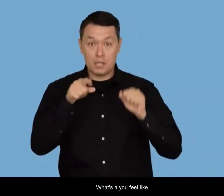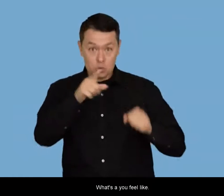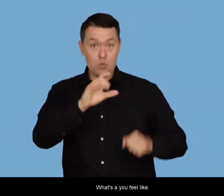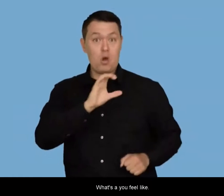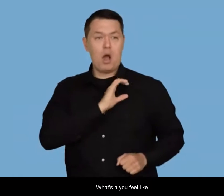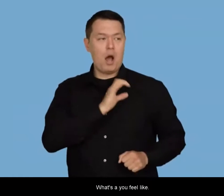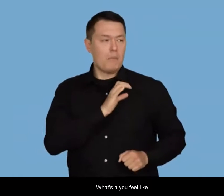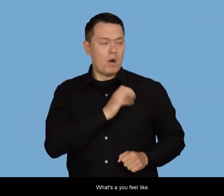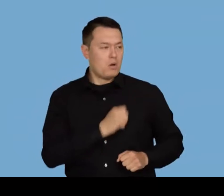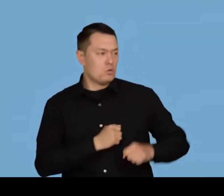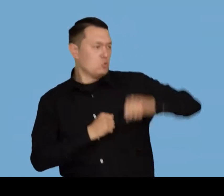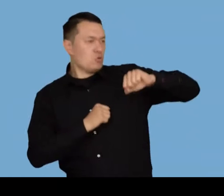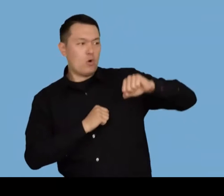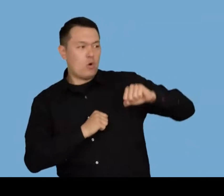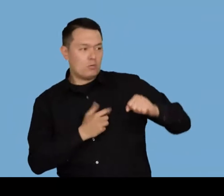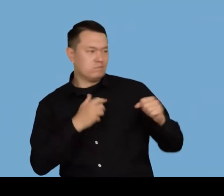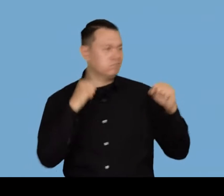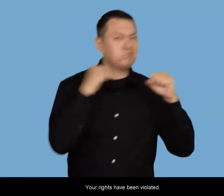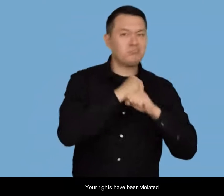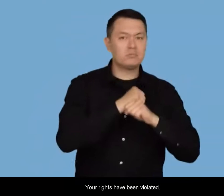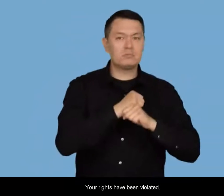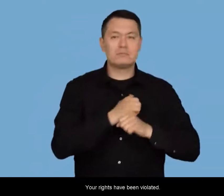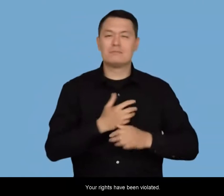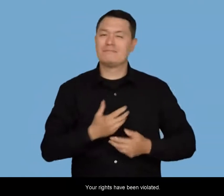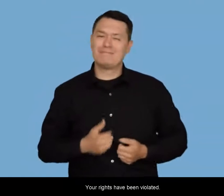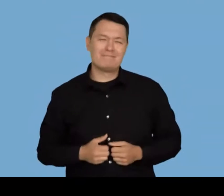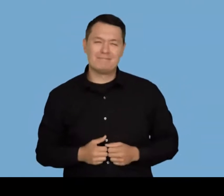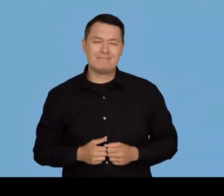Let's say you feel like your rights have been violated.